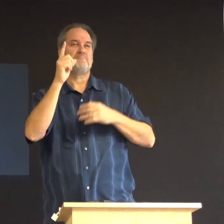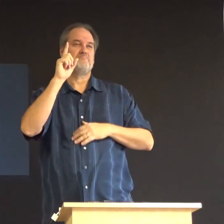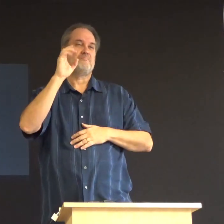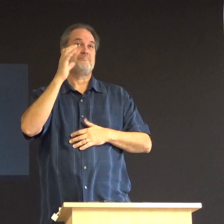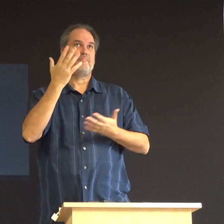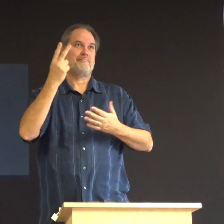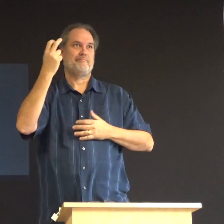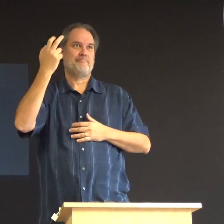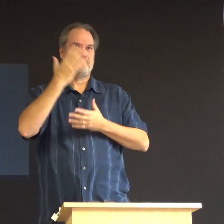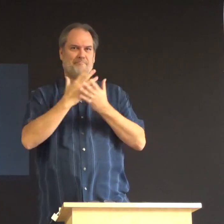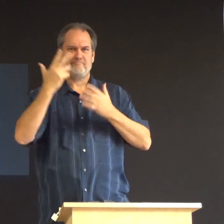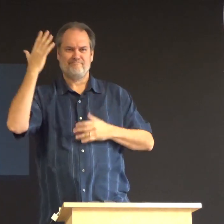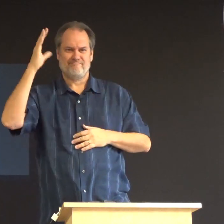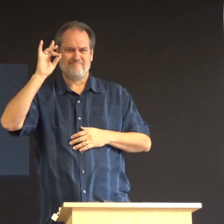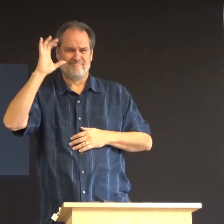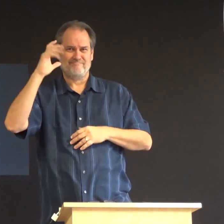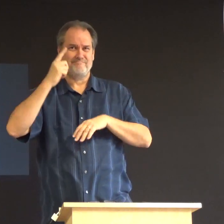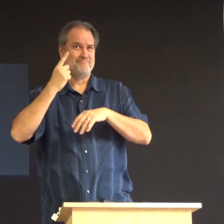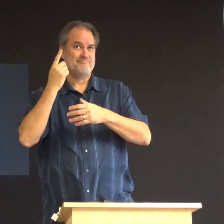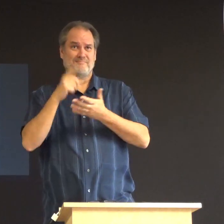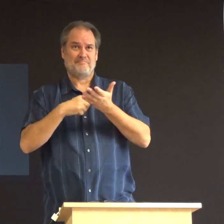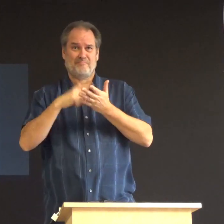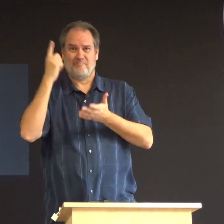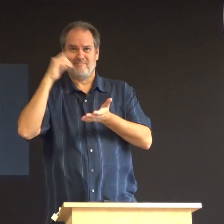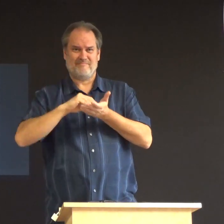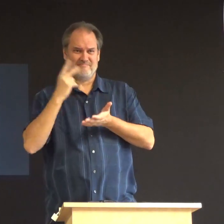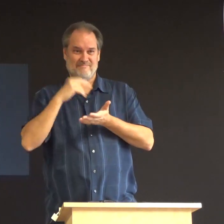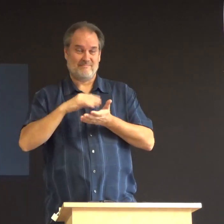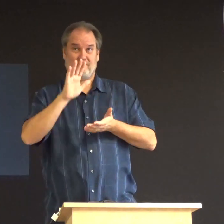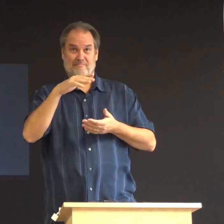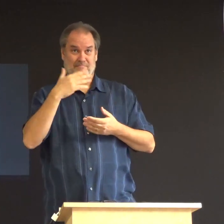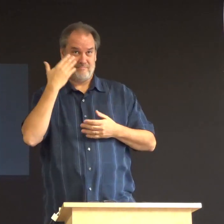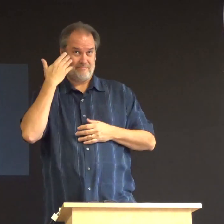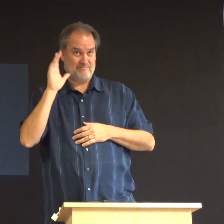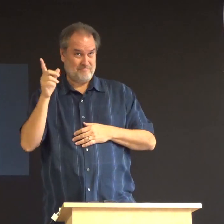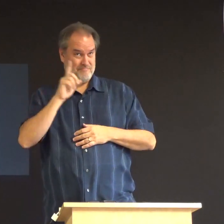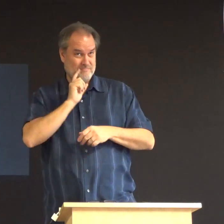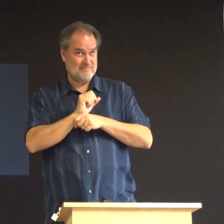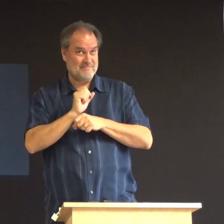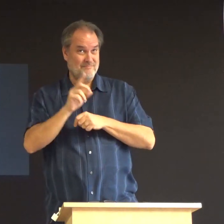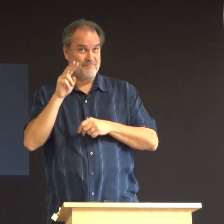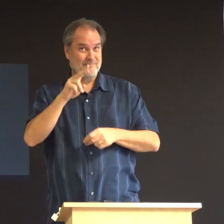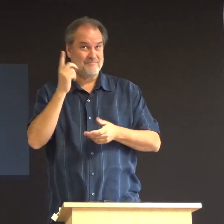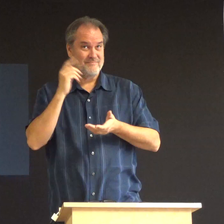videos. I think 200, 500 some days.